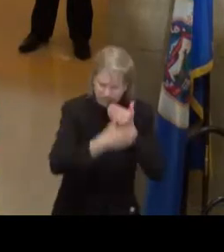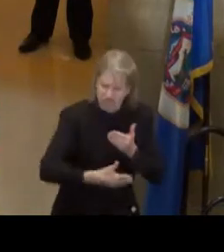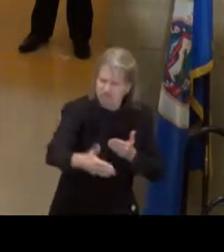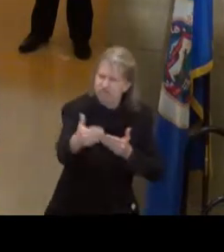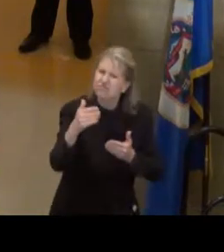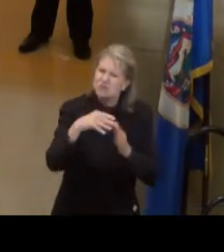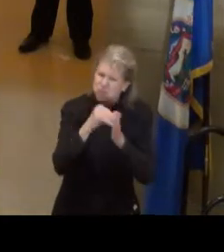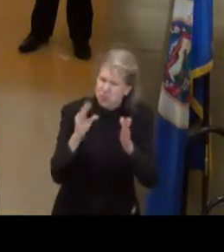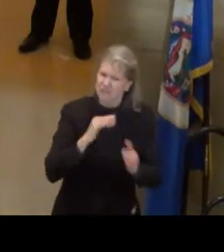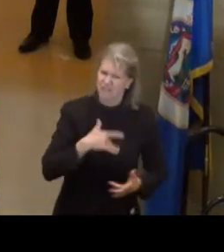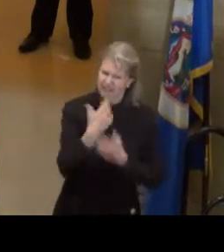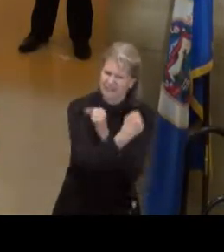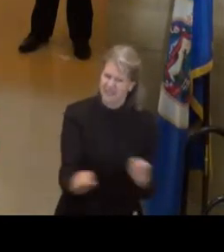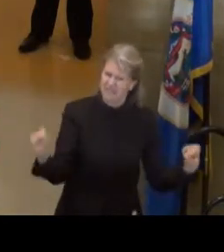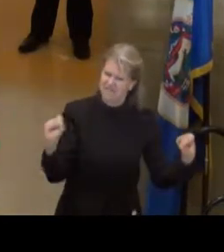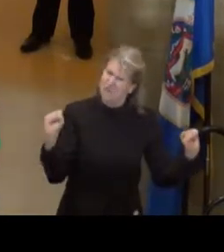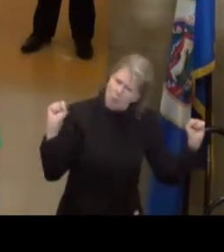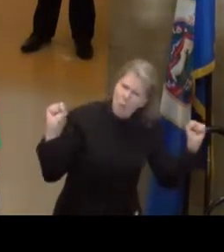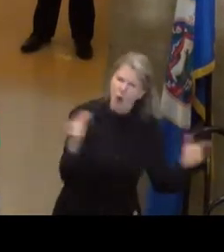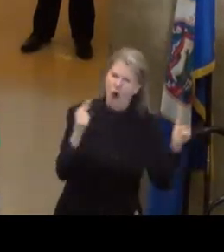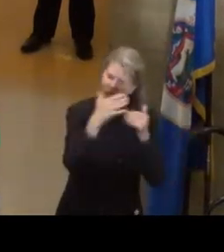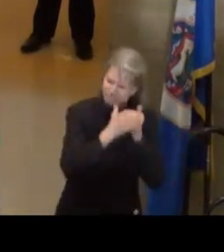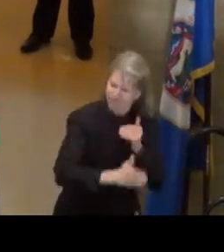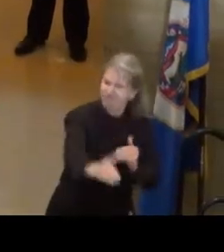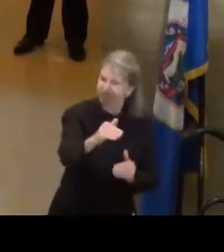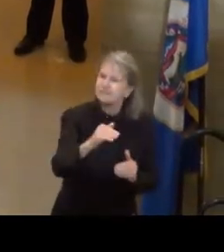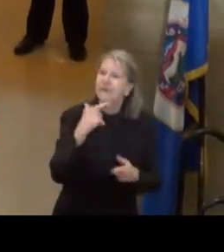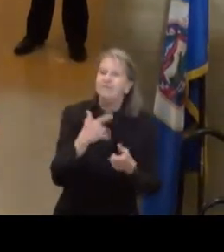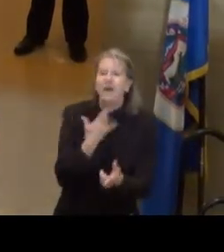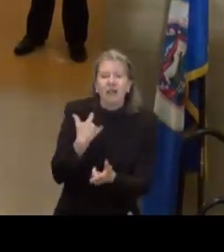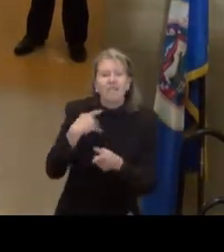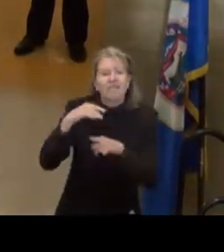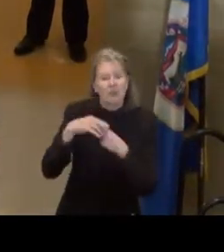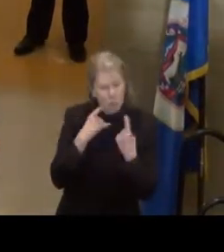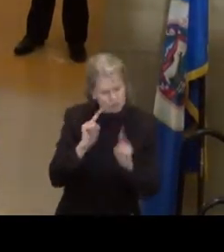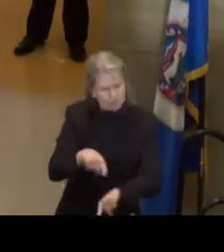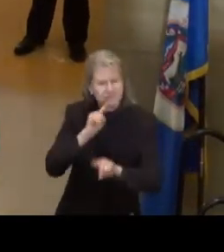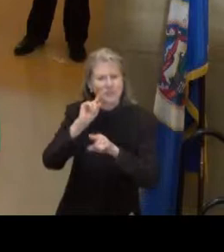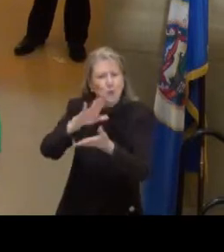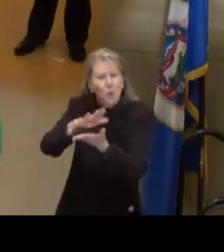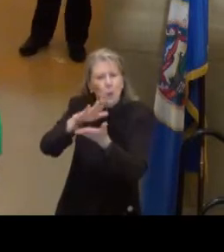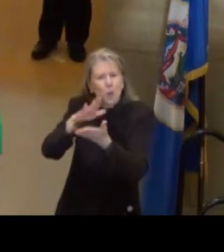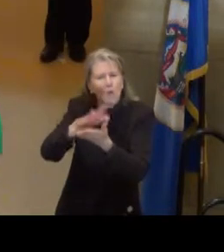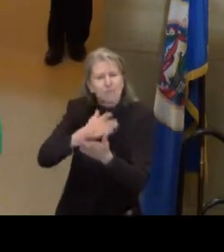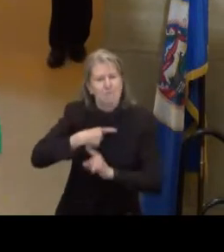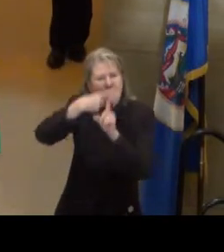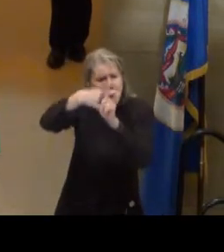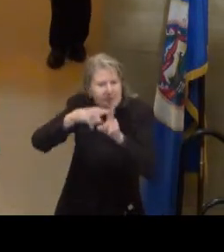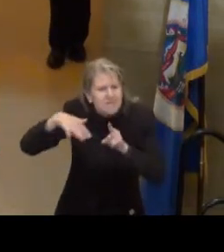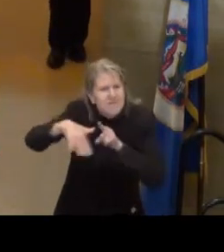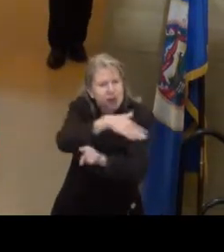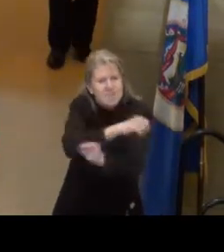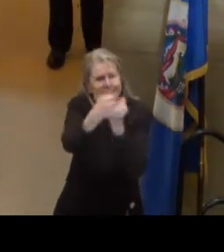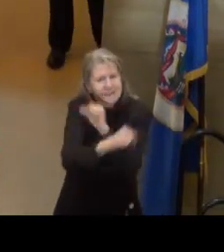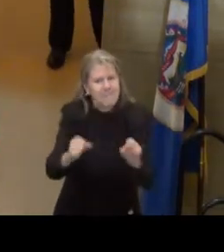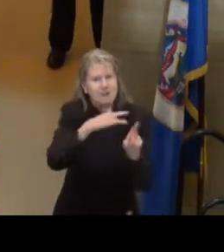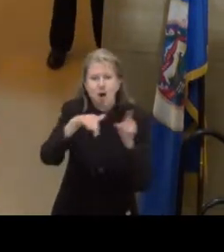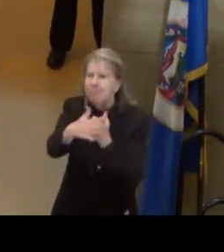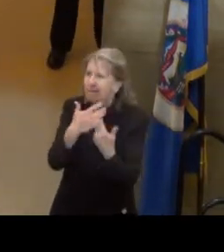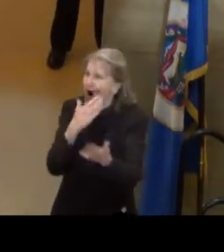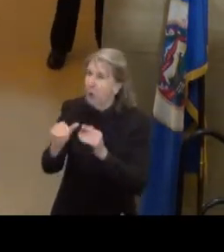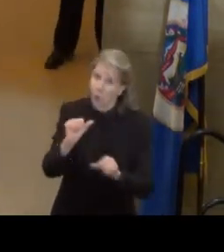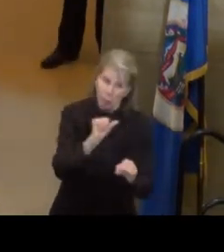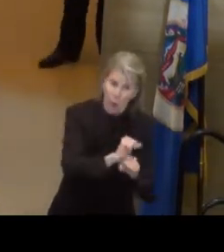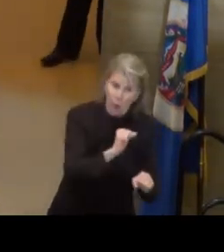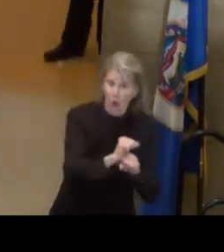behind, knowing that all students who come after me will be able to function in a positive and safe environment, no matter where they live or where